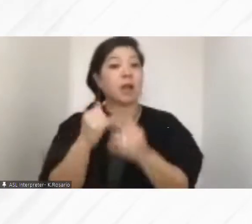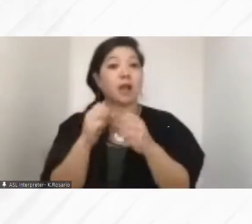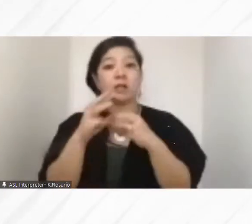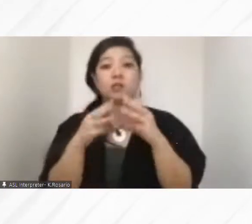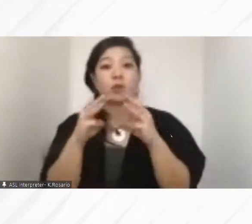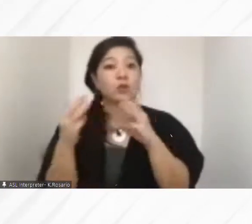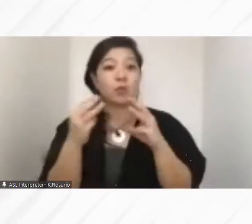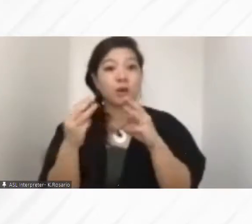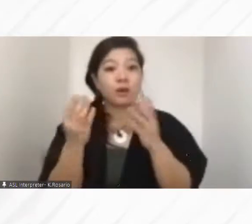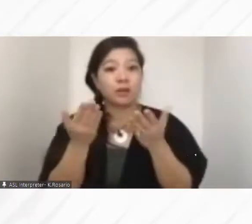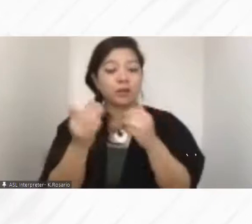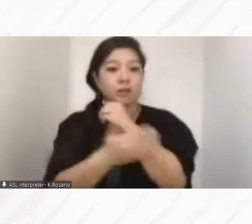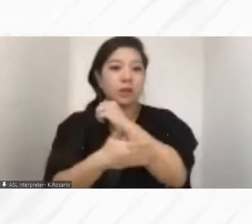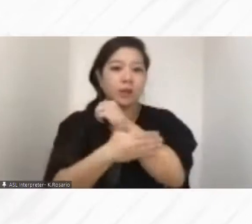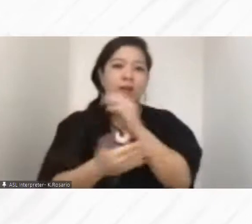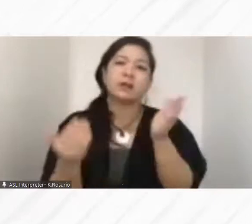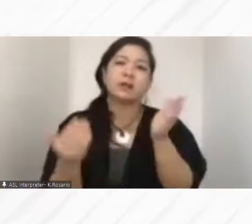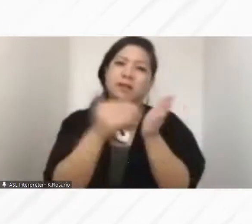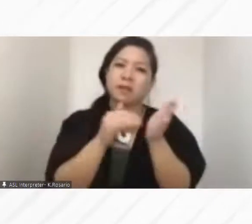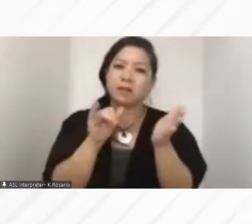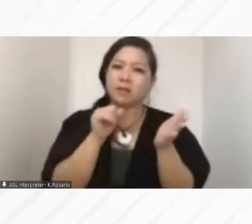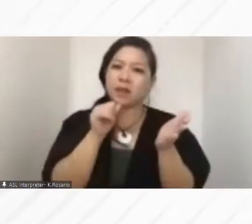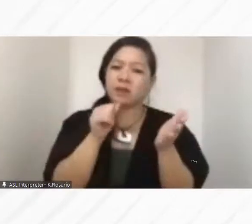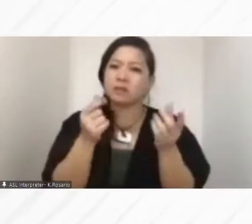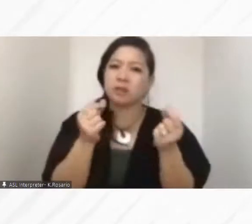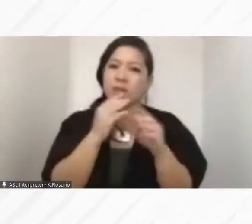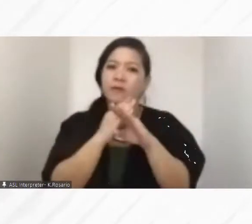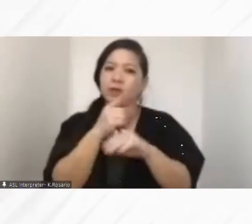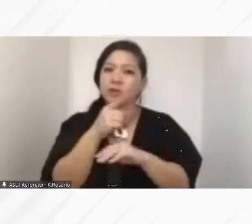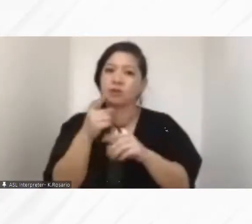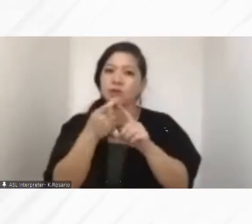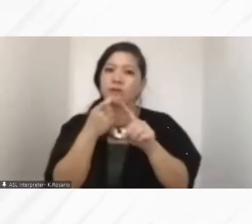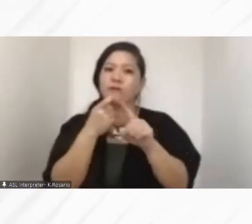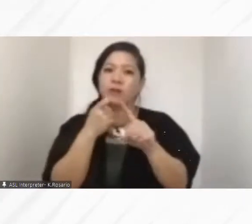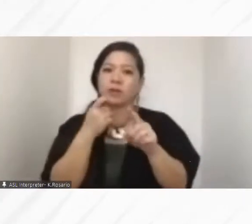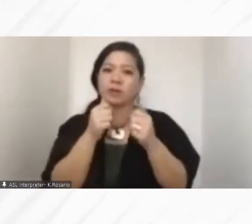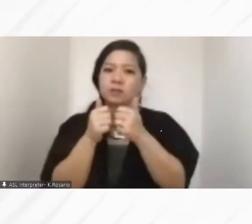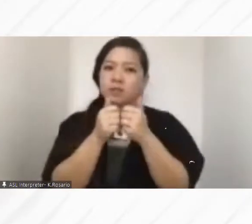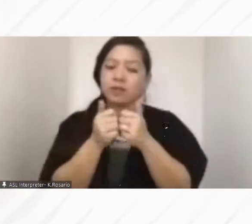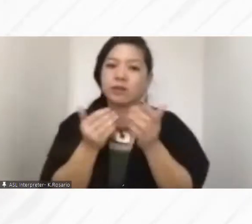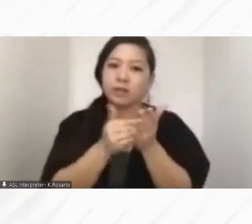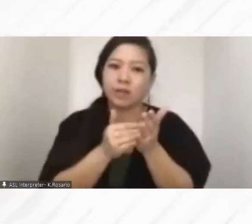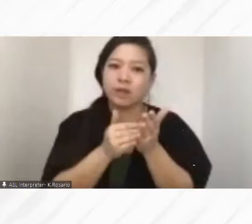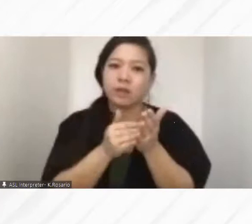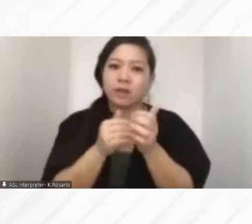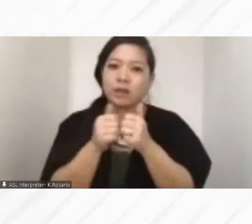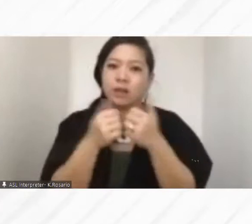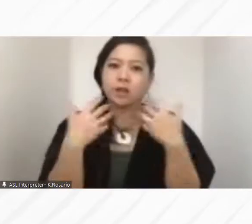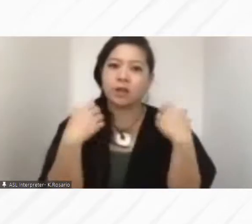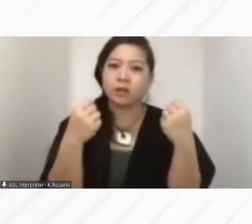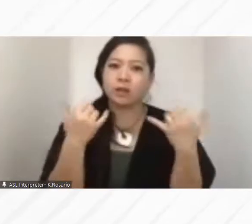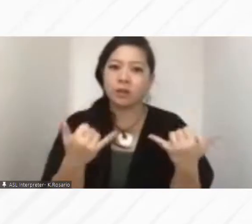country. And again, that did not prevent you from coming together and being strong